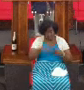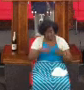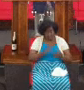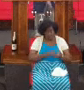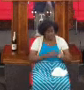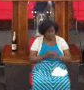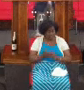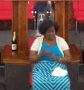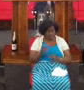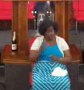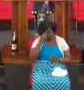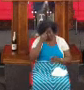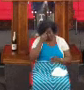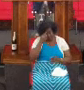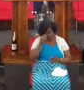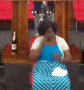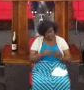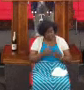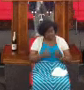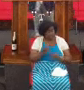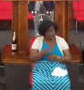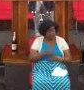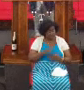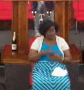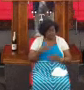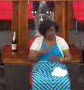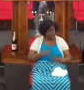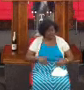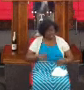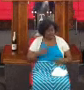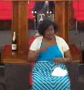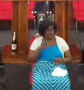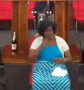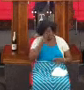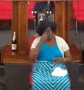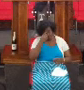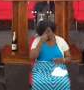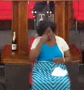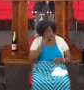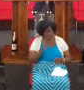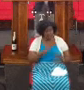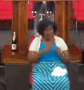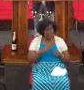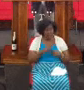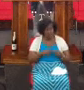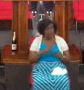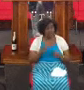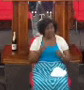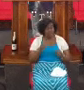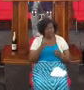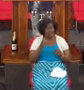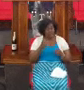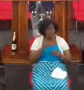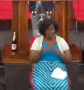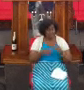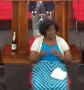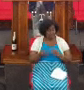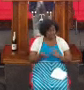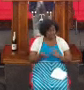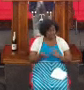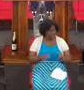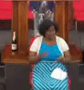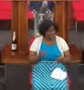concerned. Every day of our lives, we ought to be concerned. We talk about the amount of people dying. That should motivate us.